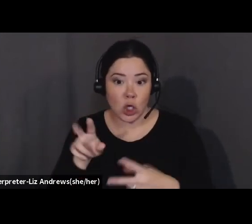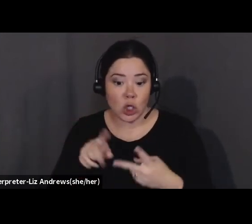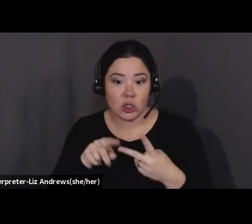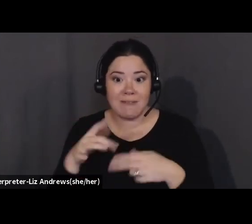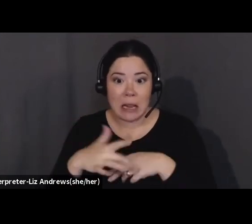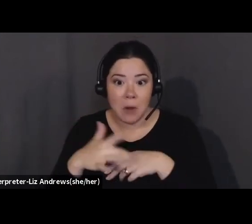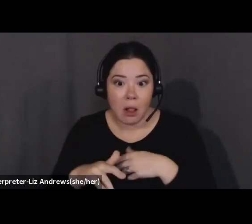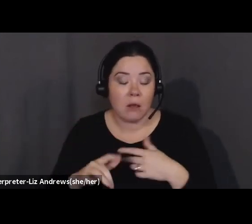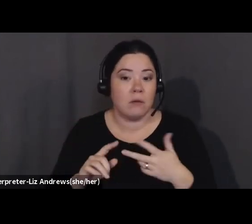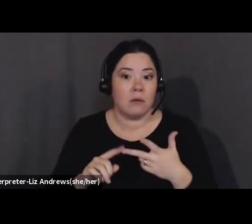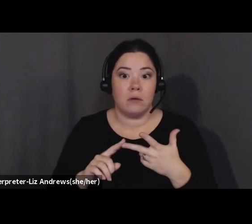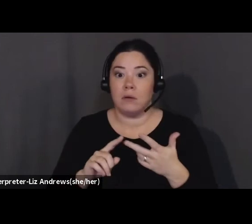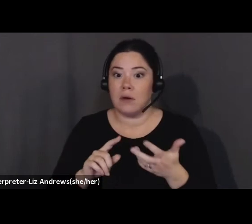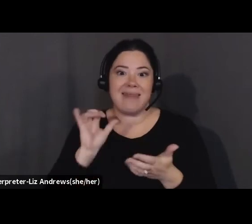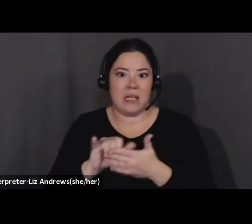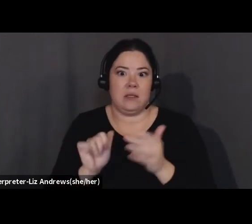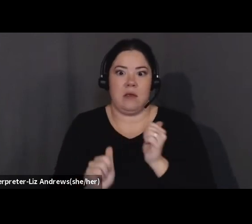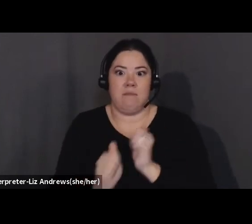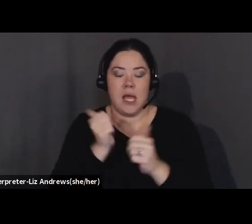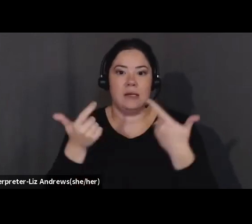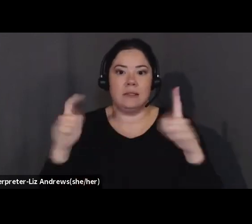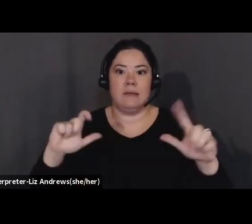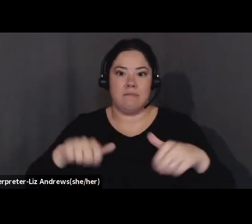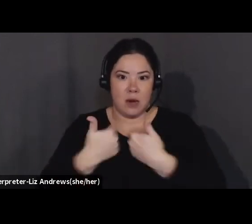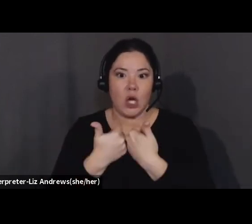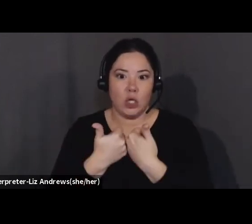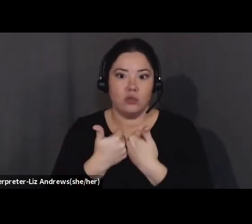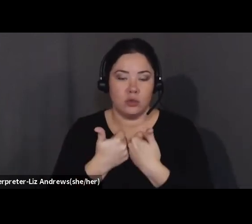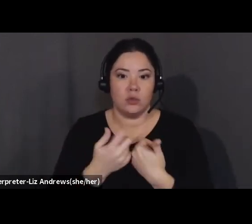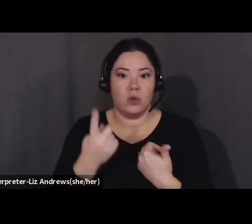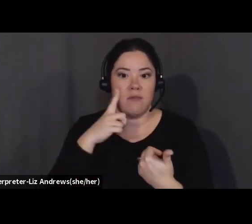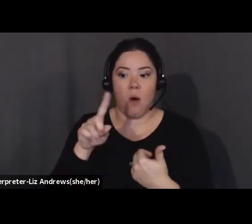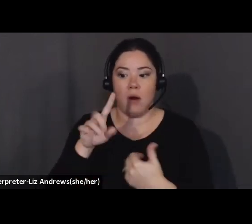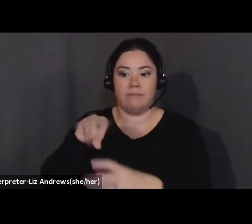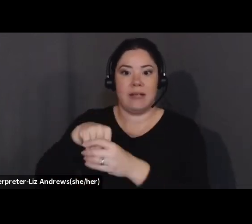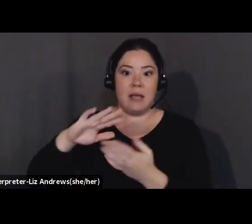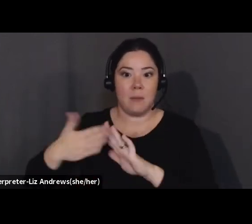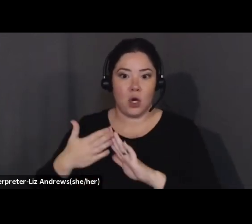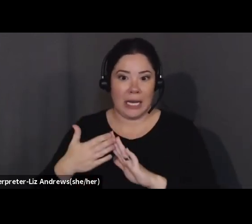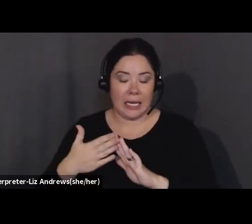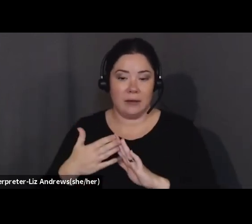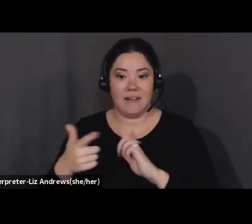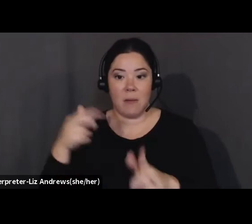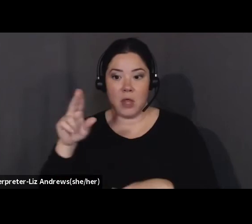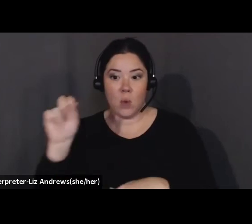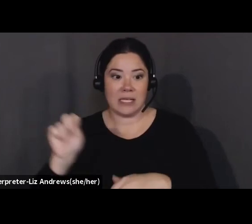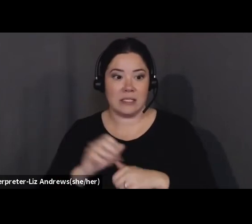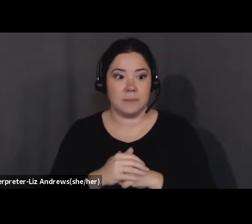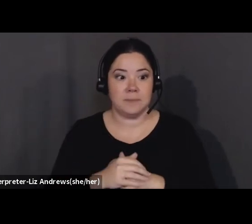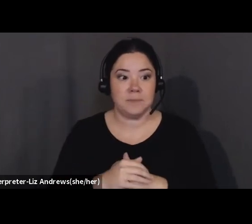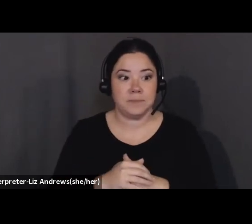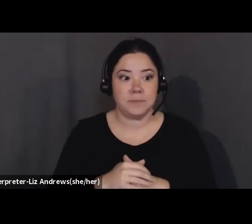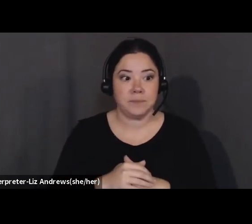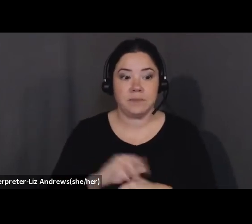to transitions to the community reported by the states. MFP has been a major catalyst for